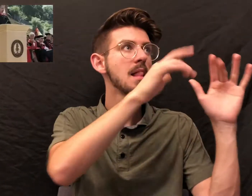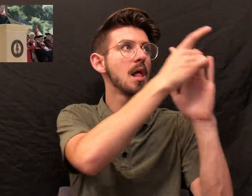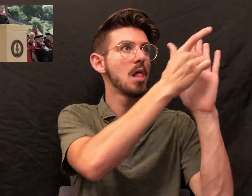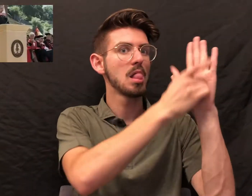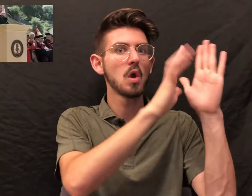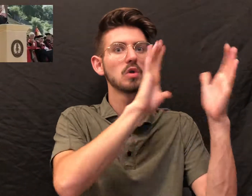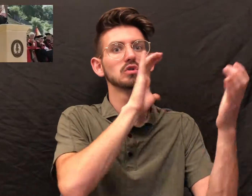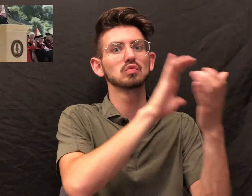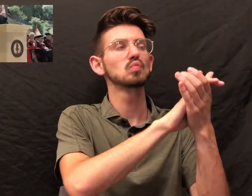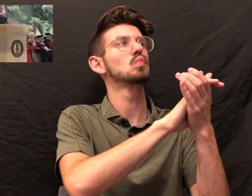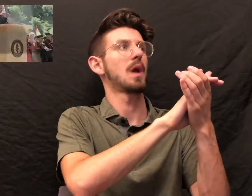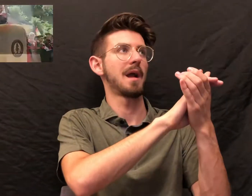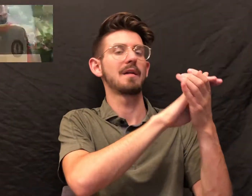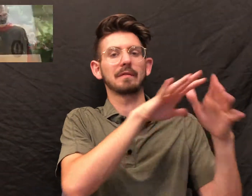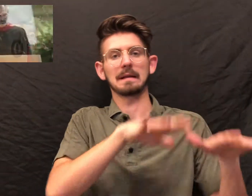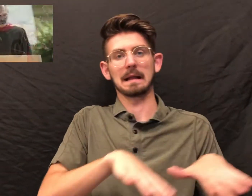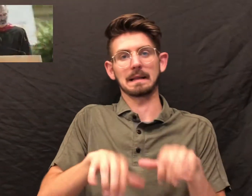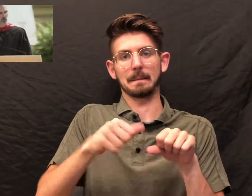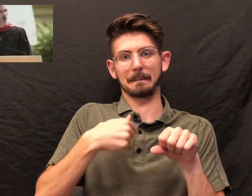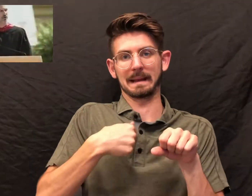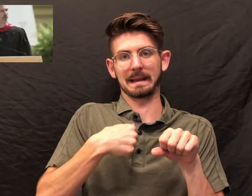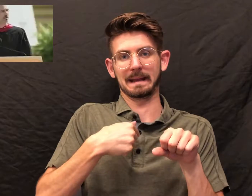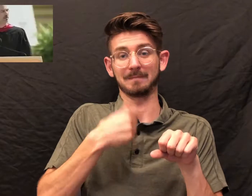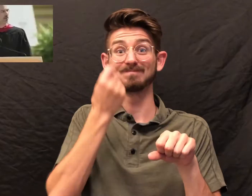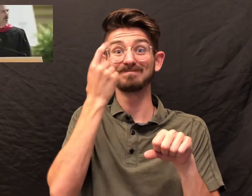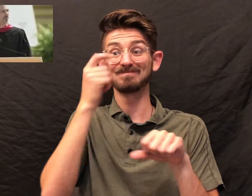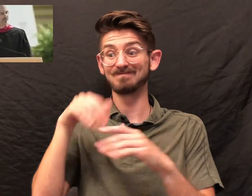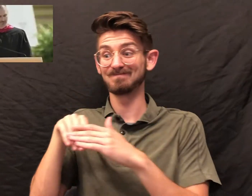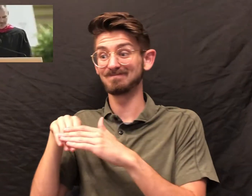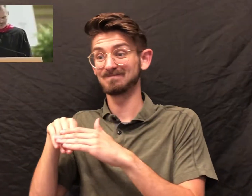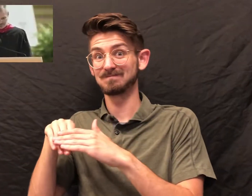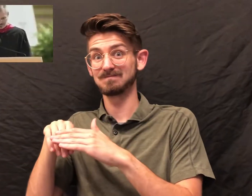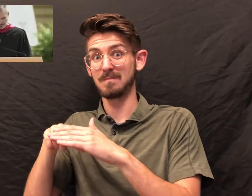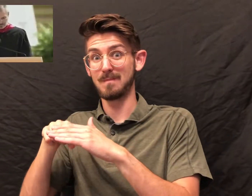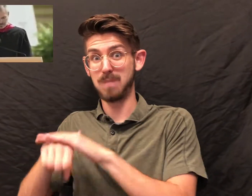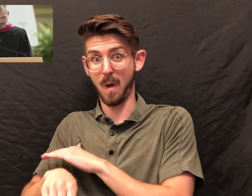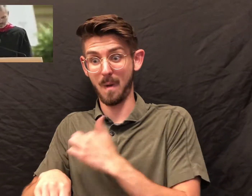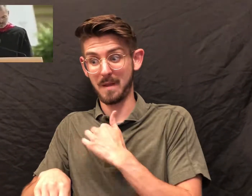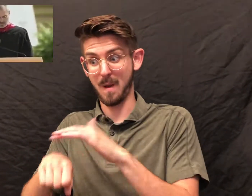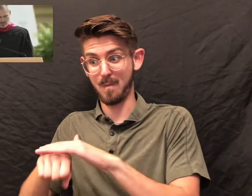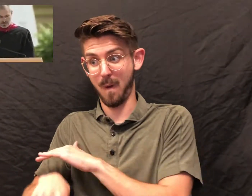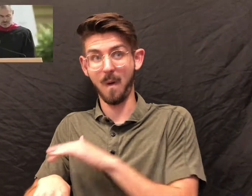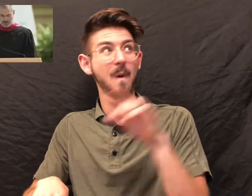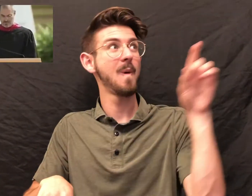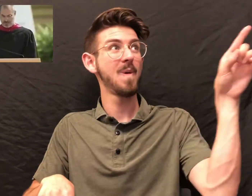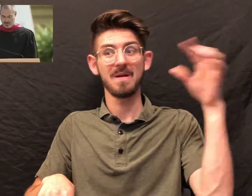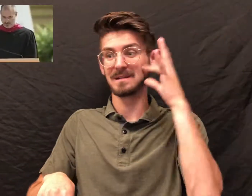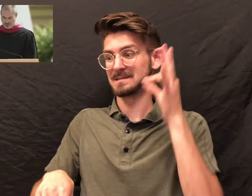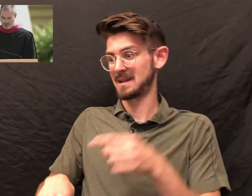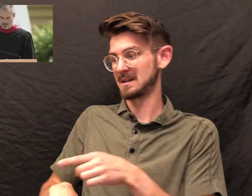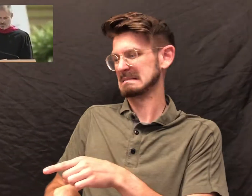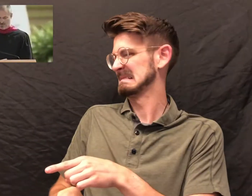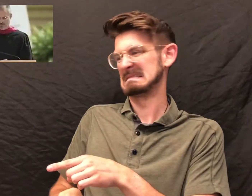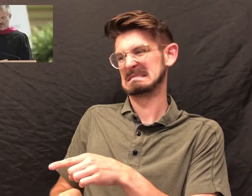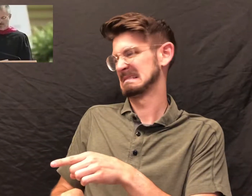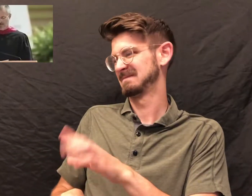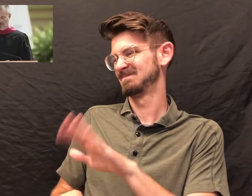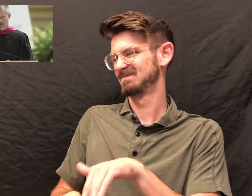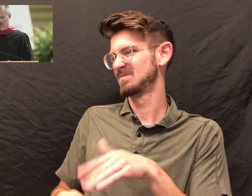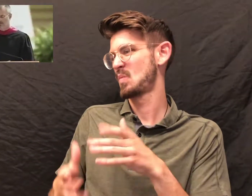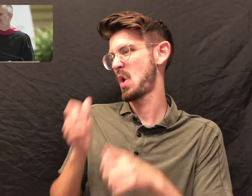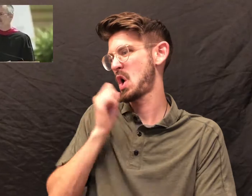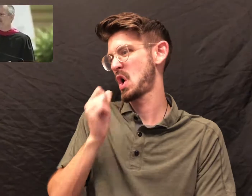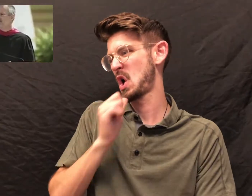wife. Except that when I popped out, they decided at the last minute that they really wanted a girl. So